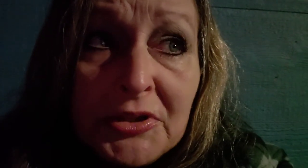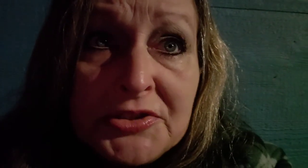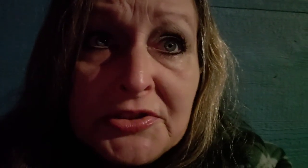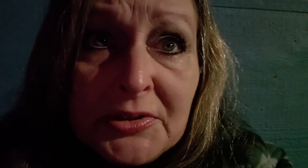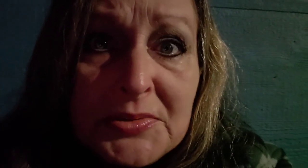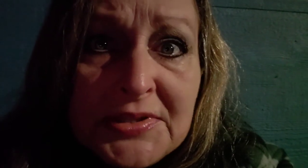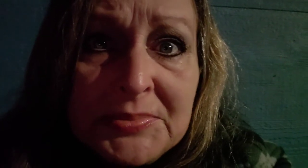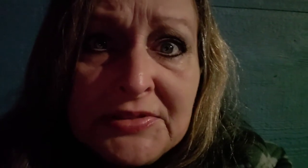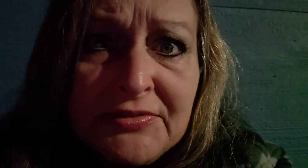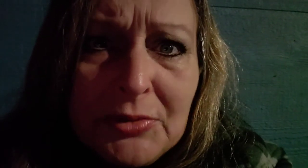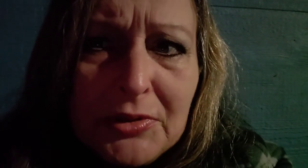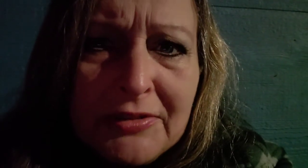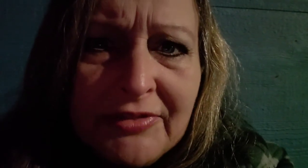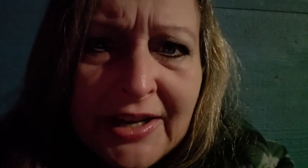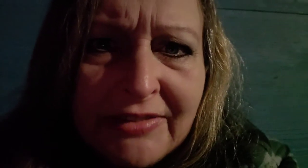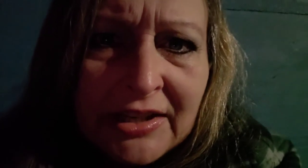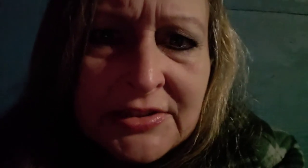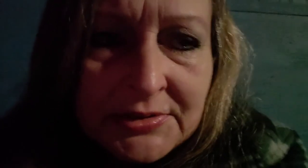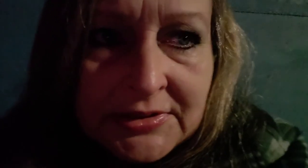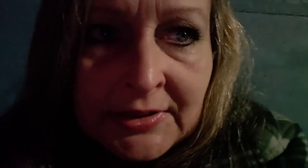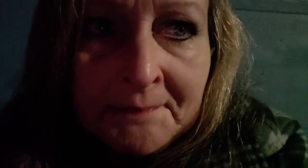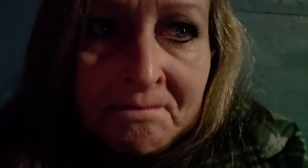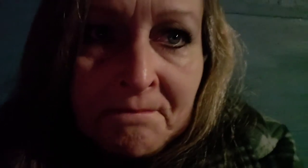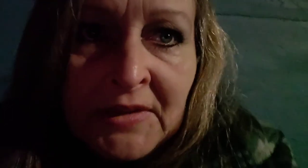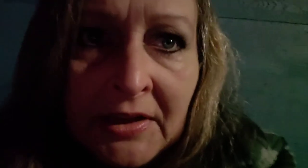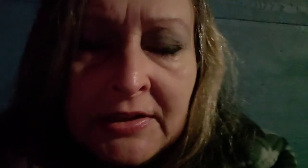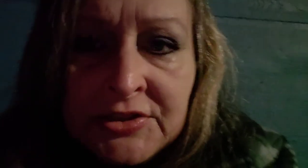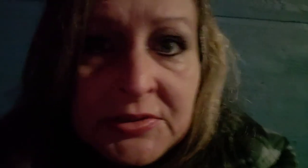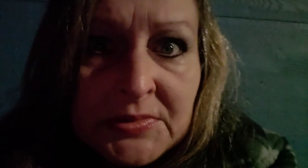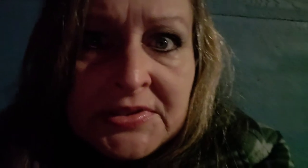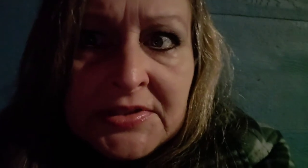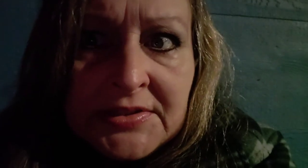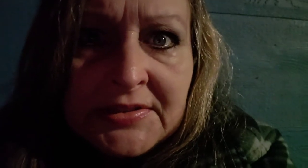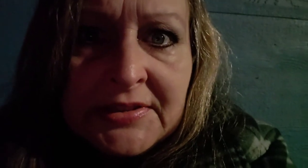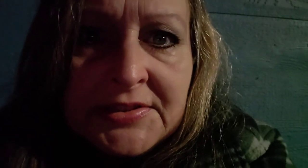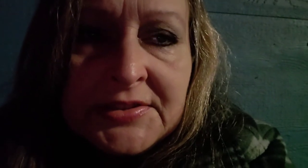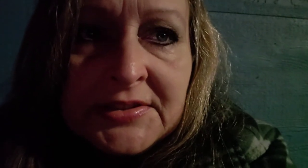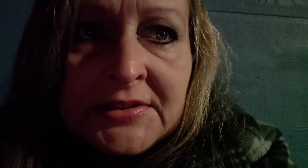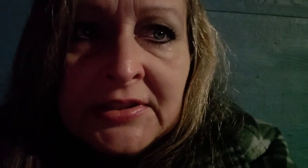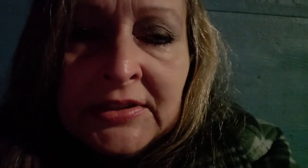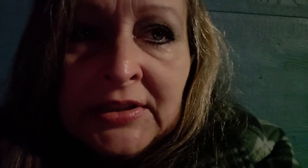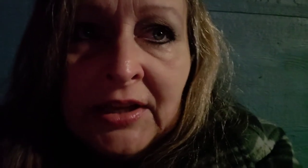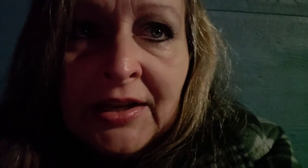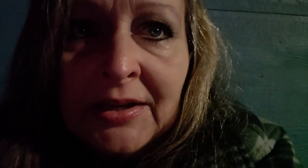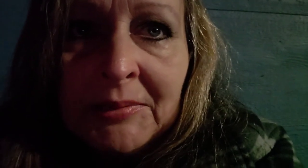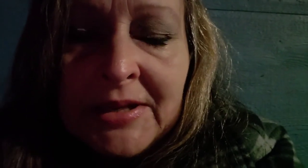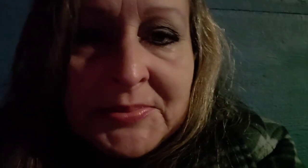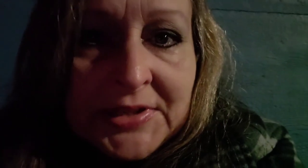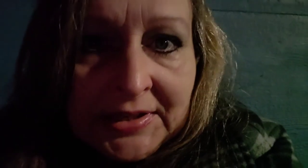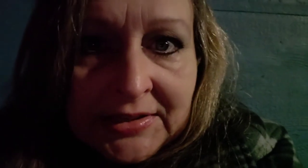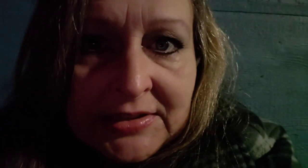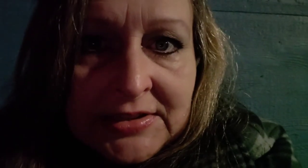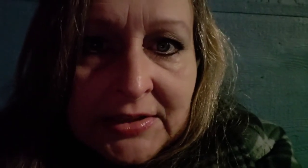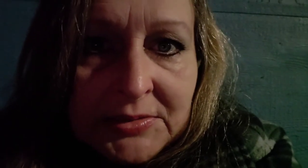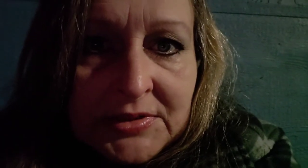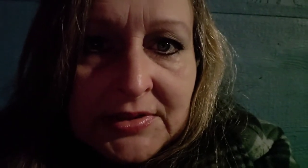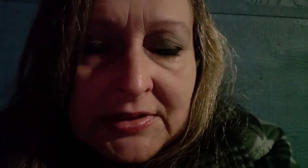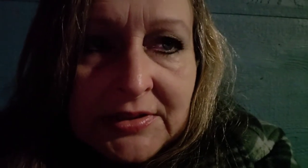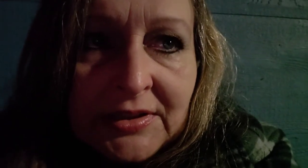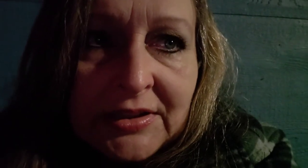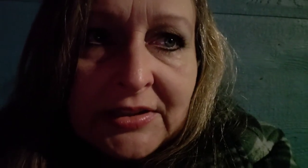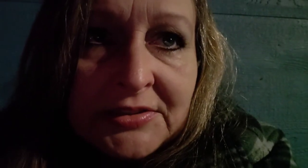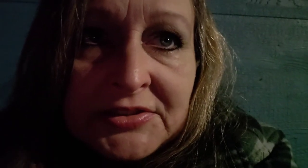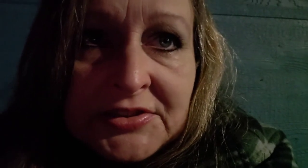breathe. Her blood sugar was up to 400 or 500, and she was delirious. And I kept saying, I need to take you